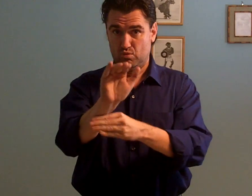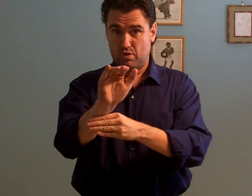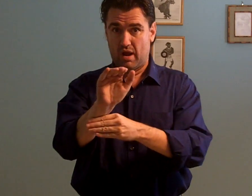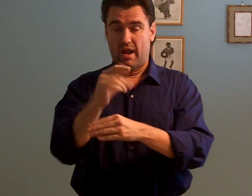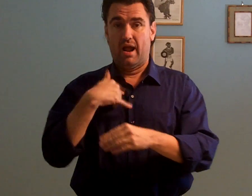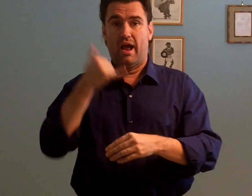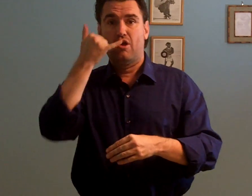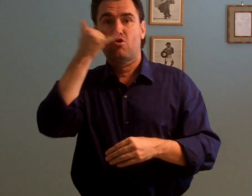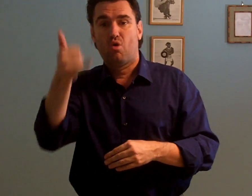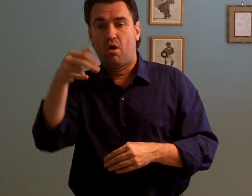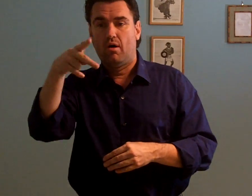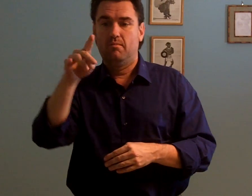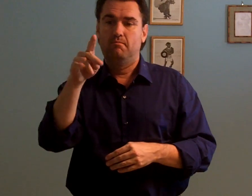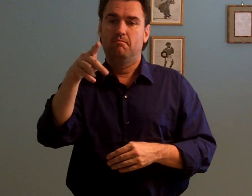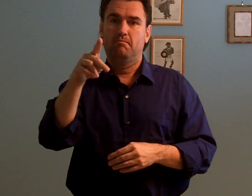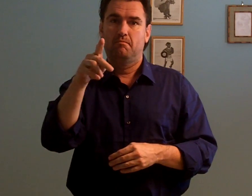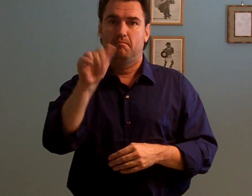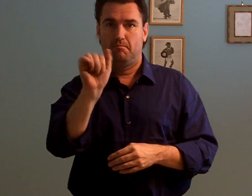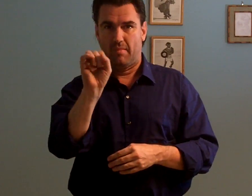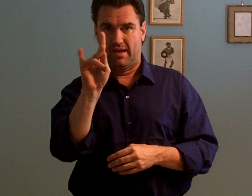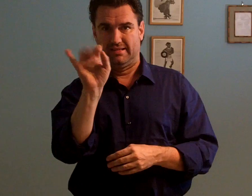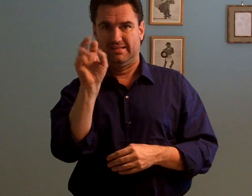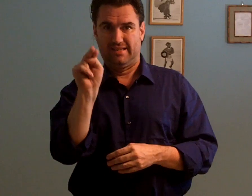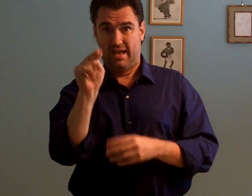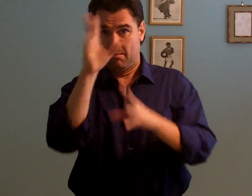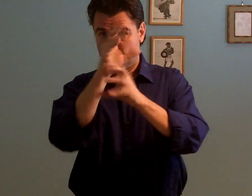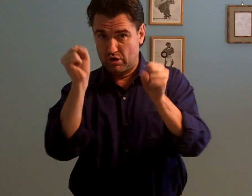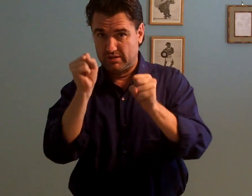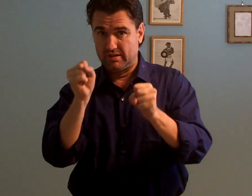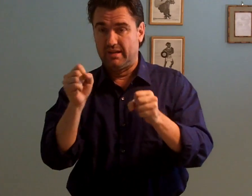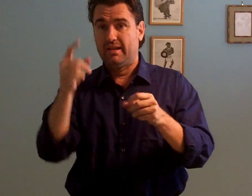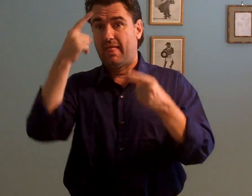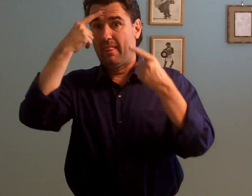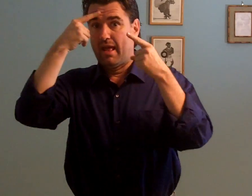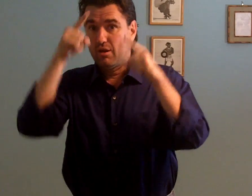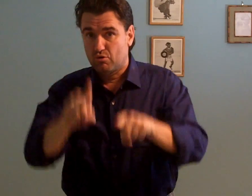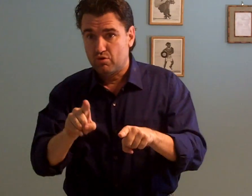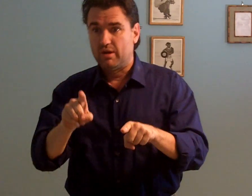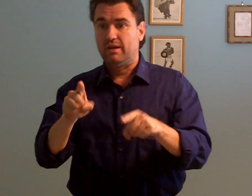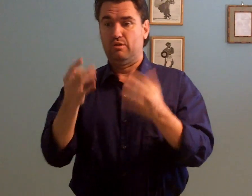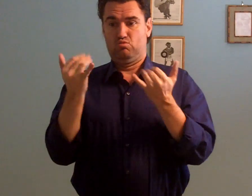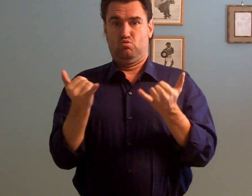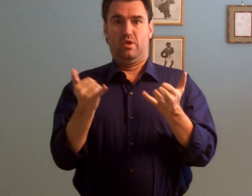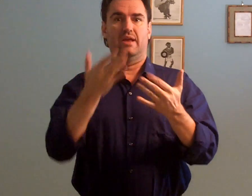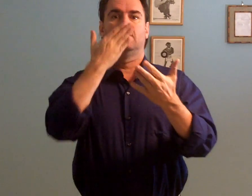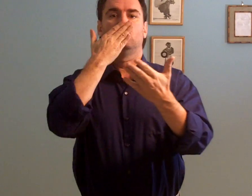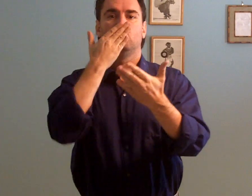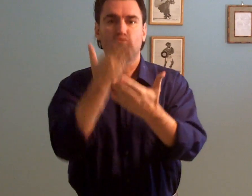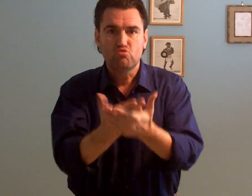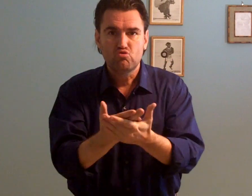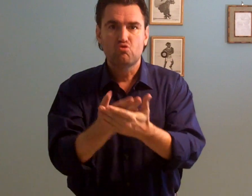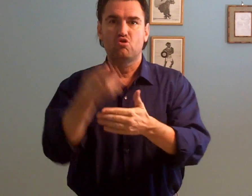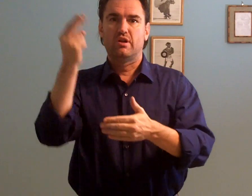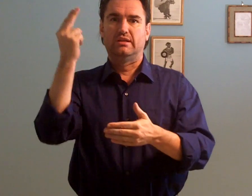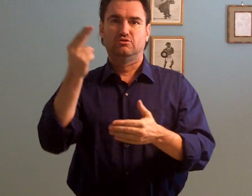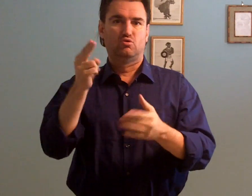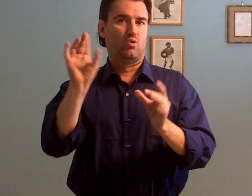counterparts. They agree that this is a good and historic day for both of our nations. And going forward, it is essential